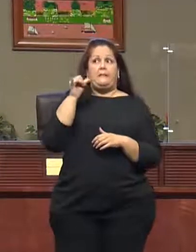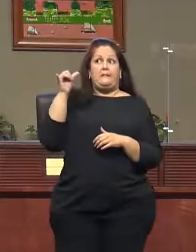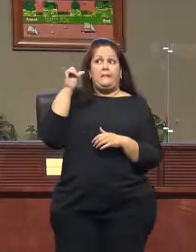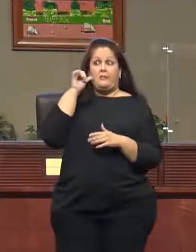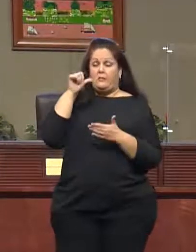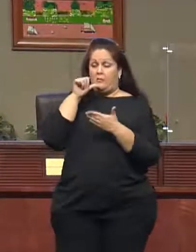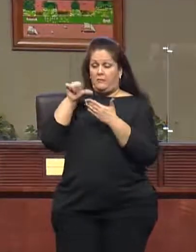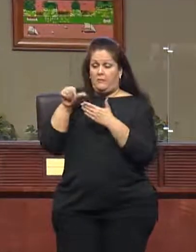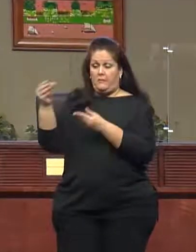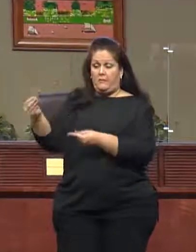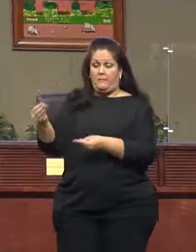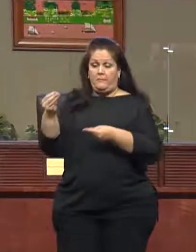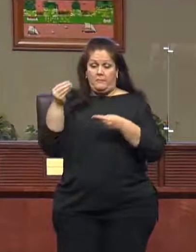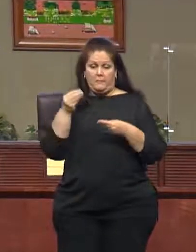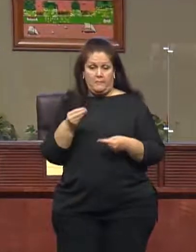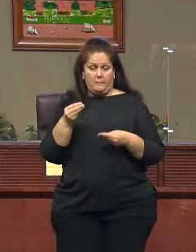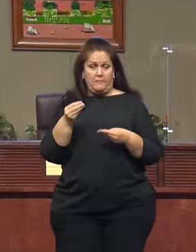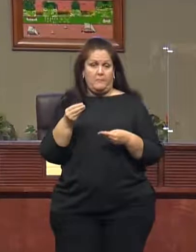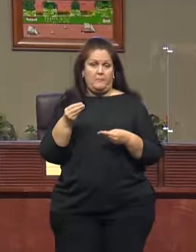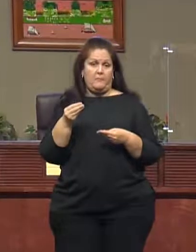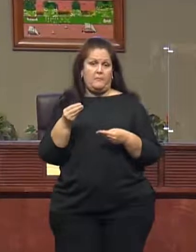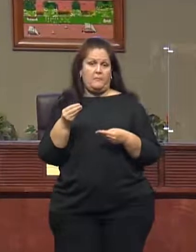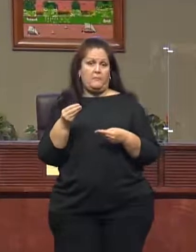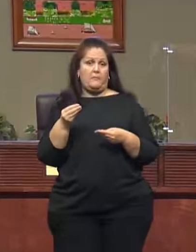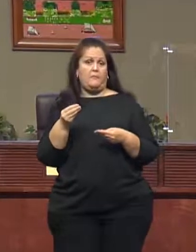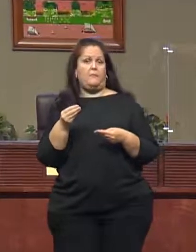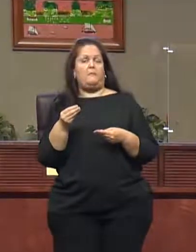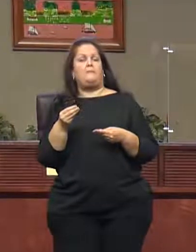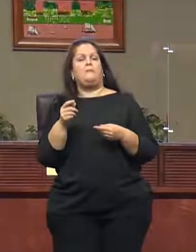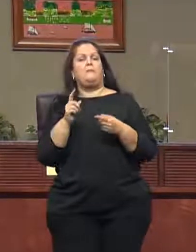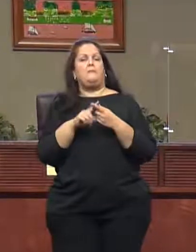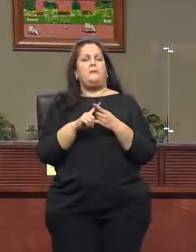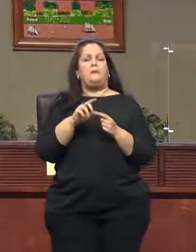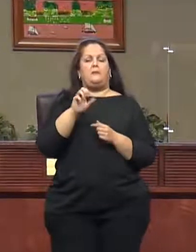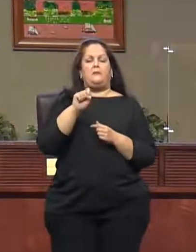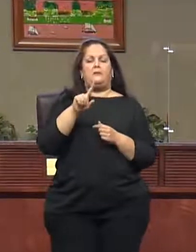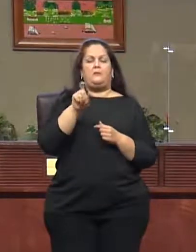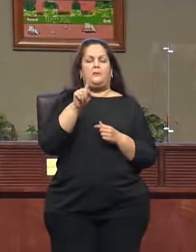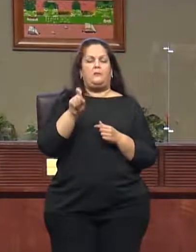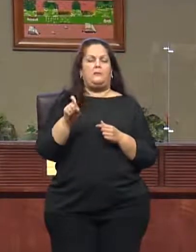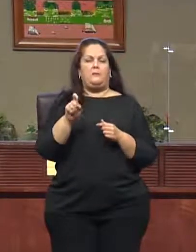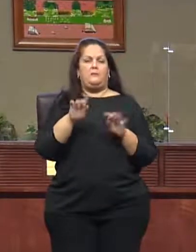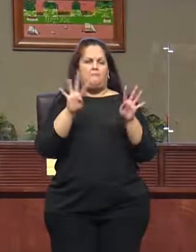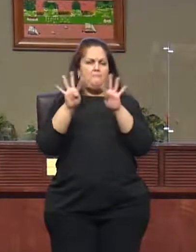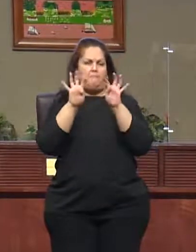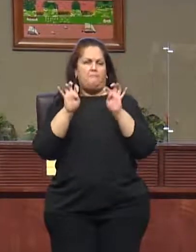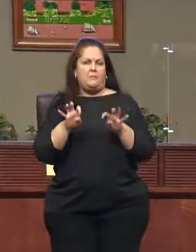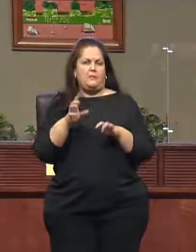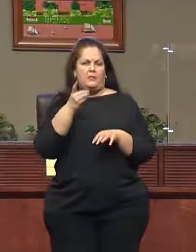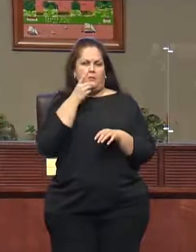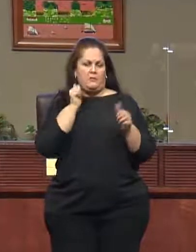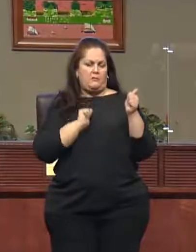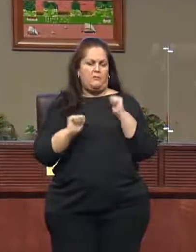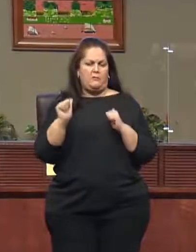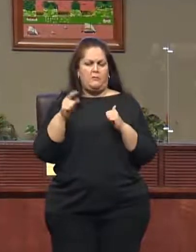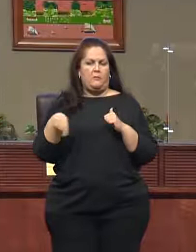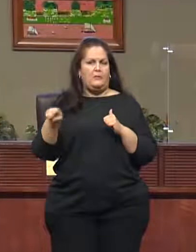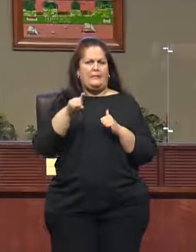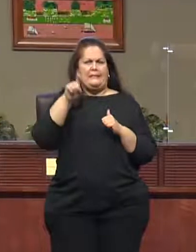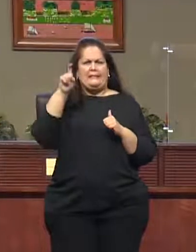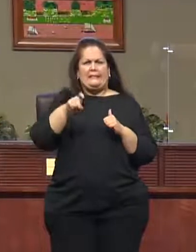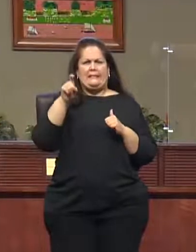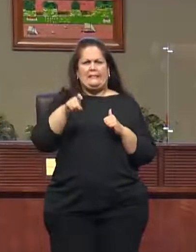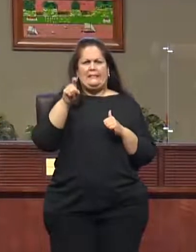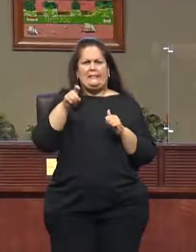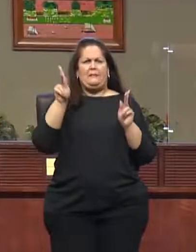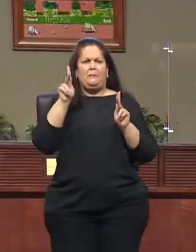yesterday from the Sluice Mystery Dinner Show that they are in desperate need of